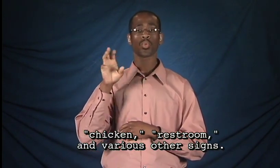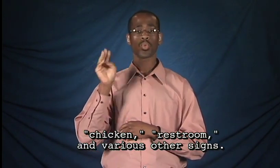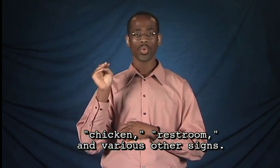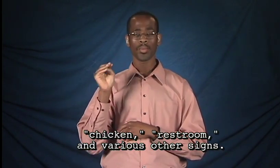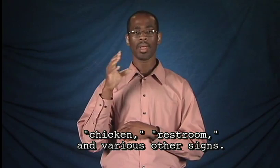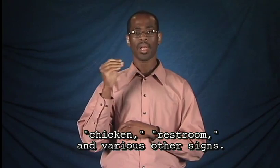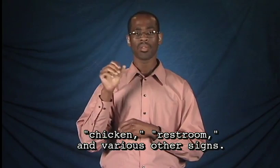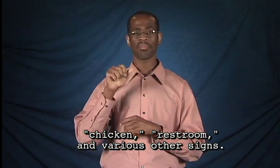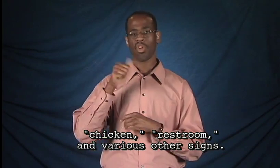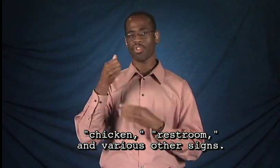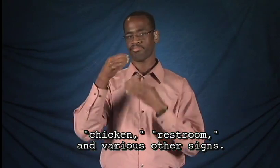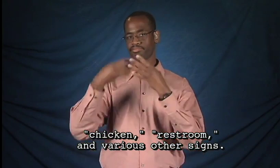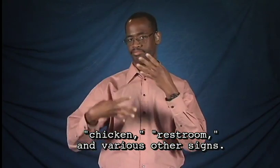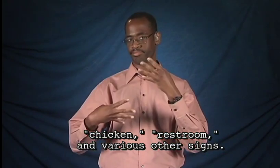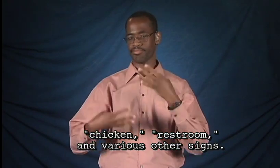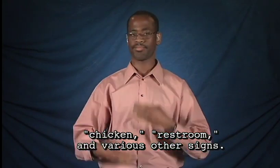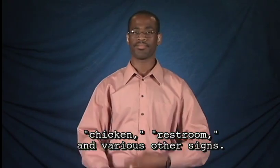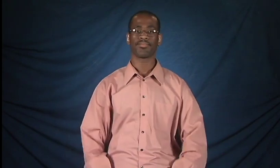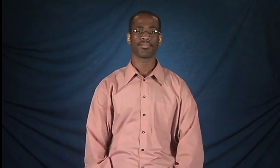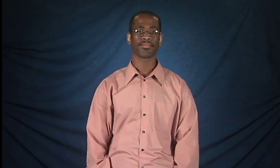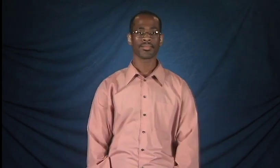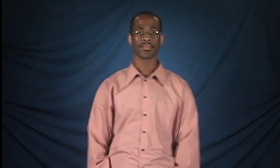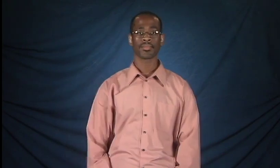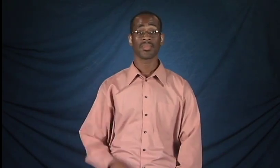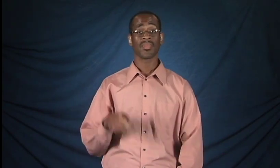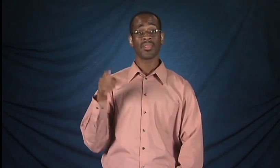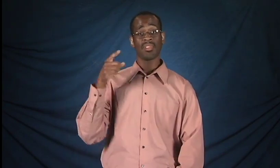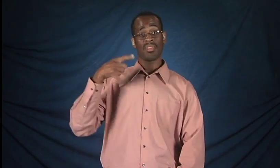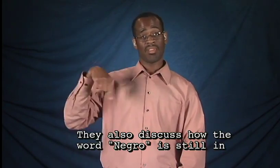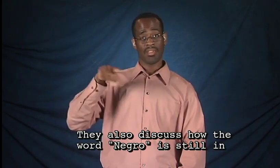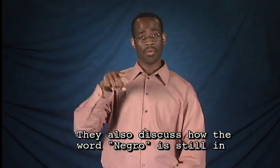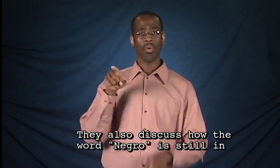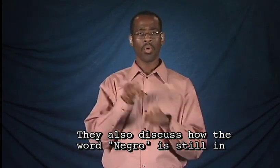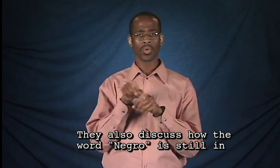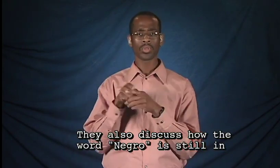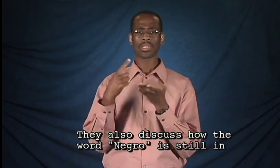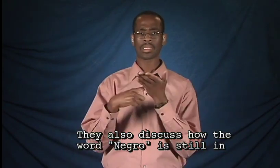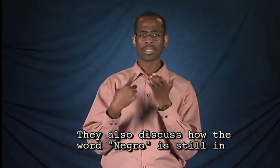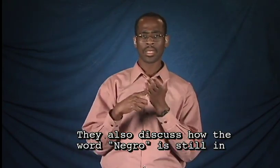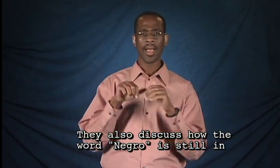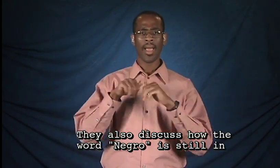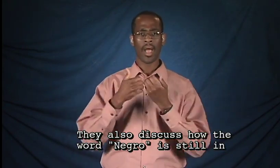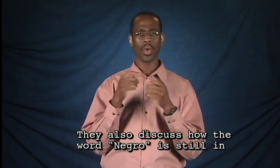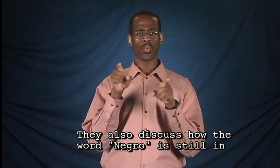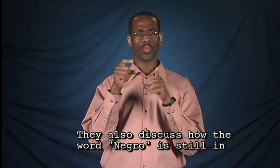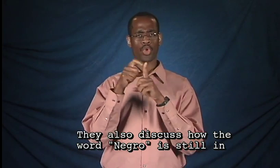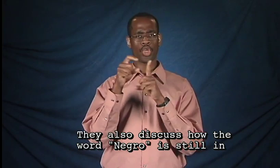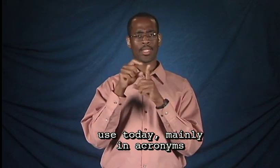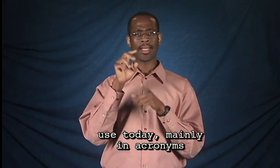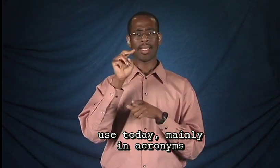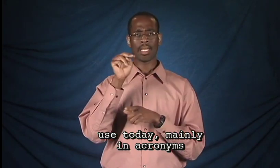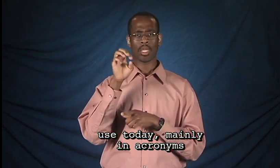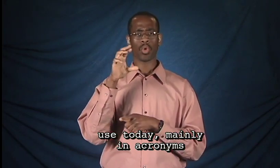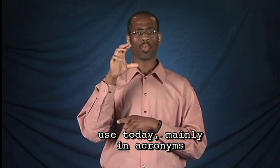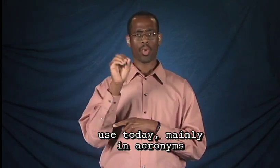restroom, and various other signs. They also discuss how the word Negro is still in use